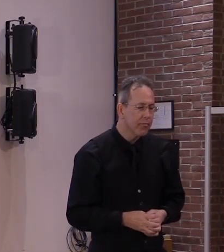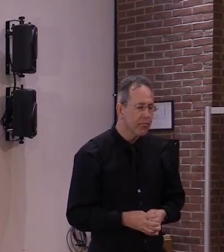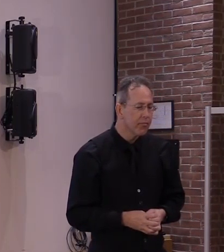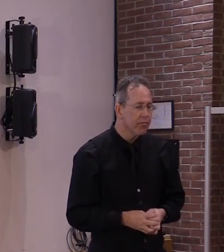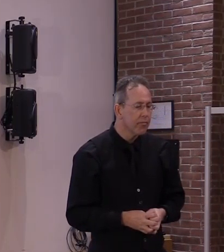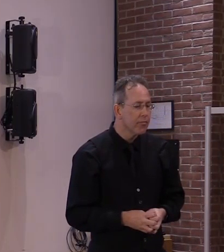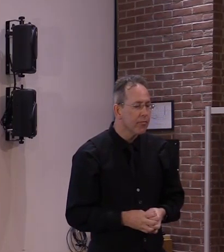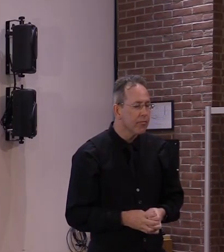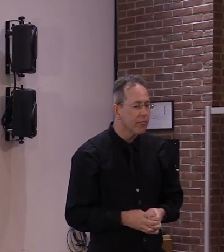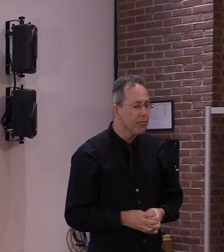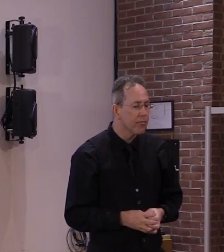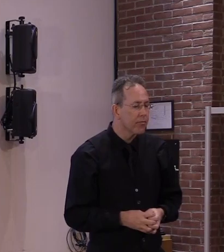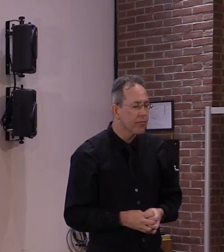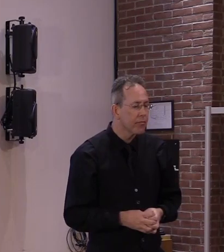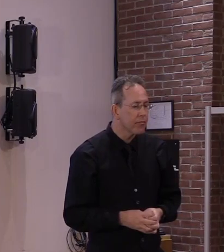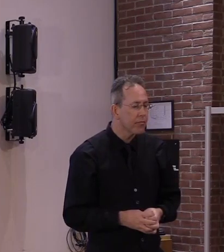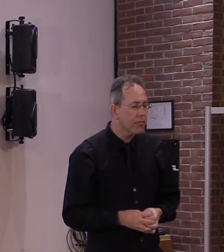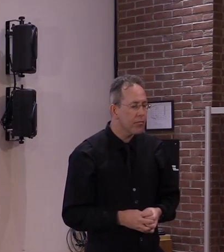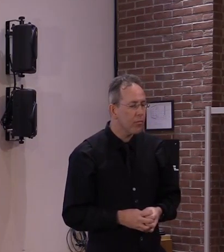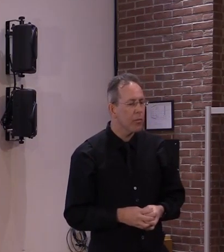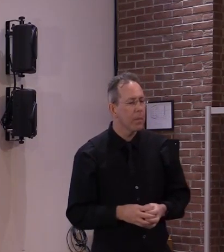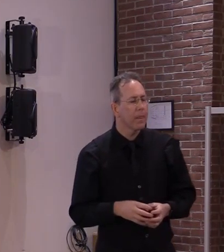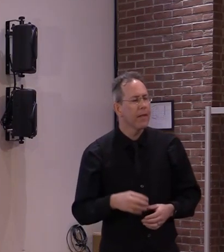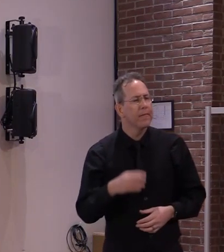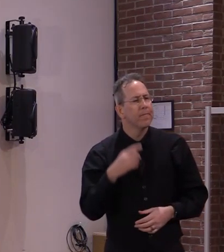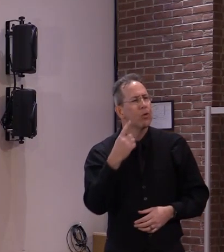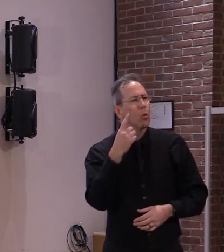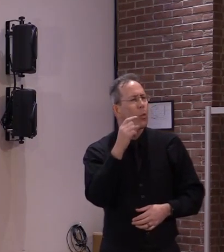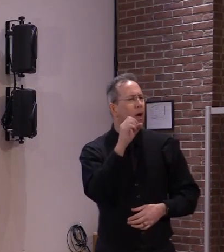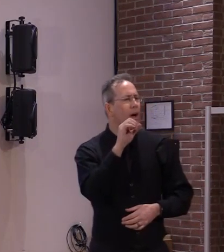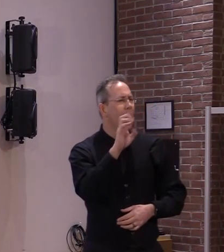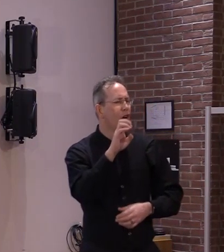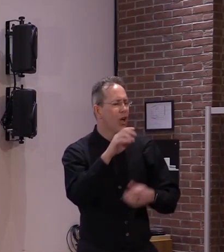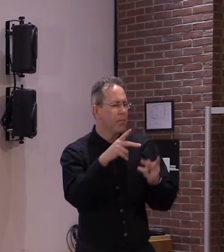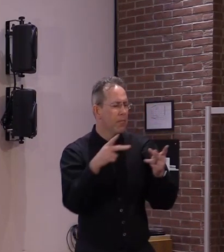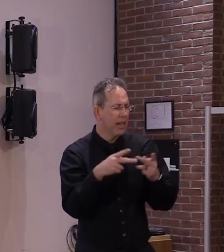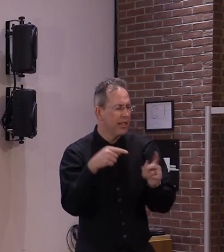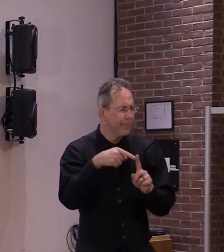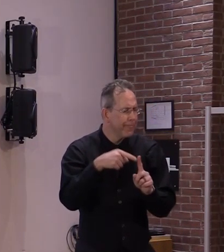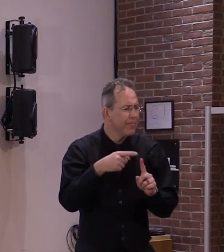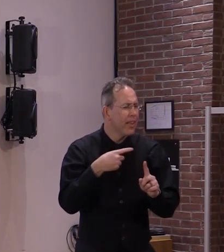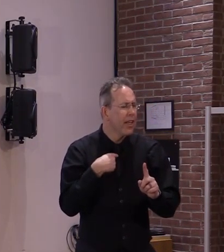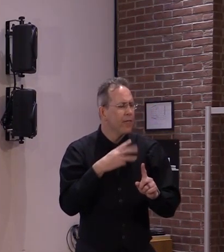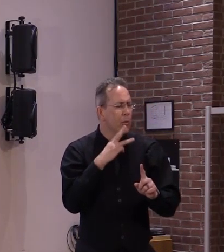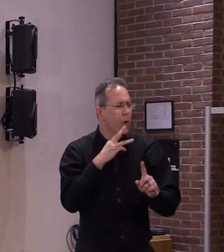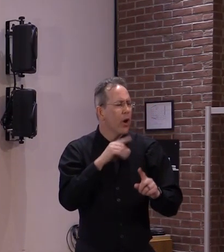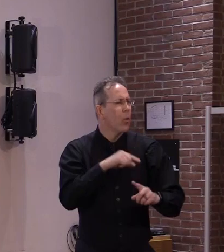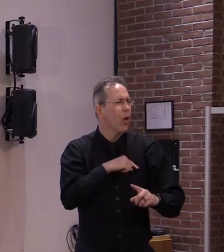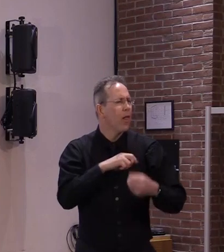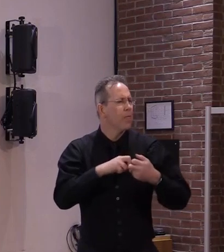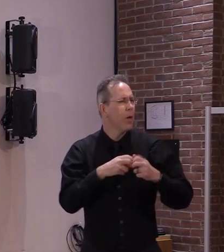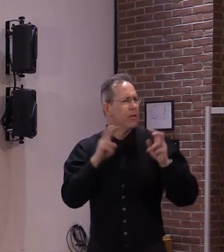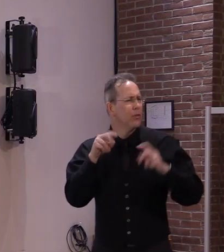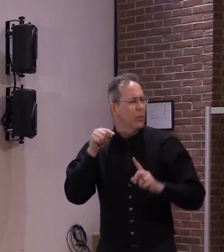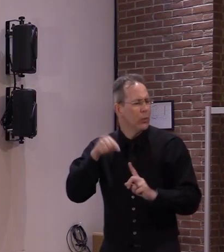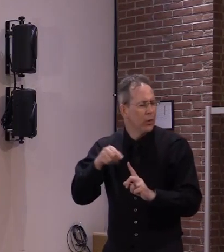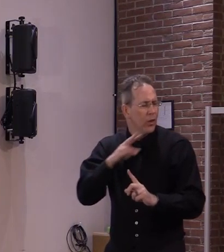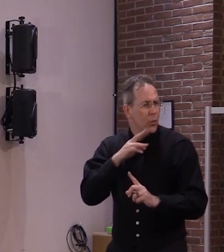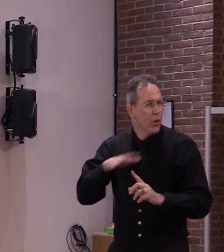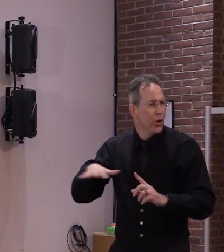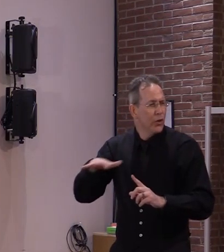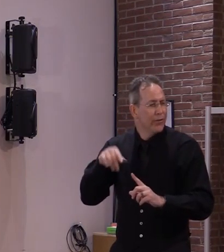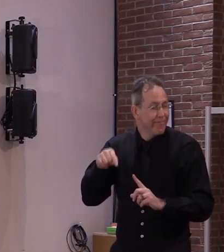get the water system installed, it will occur in June. They've been told that their deadline runs out at the end of this month and they need to